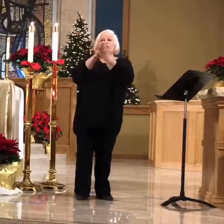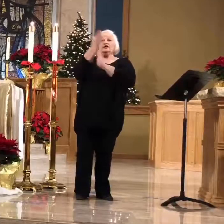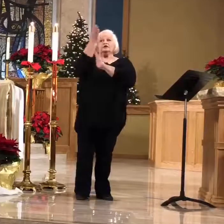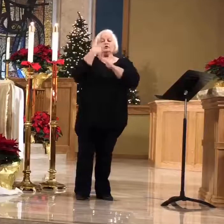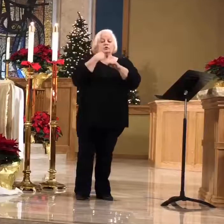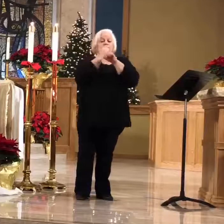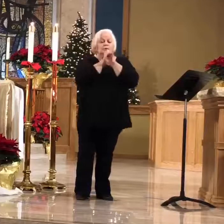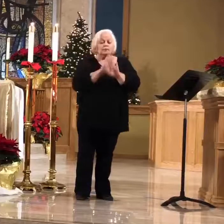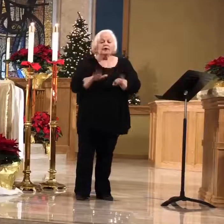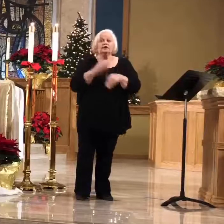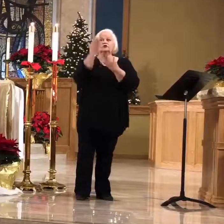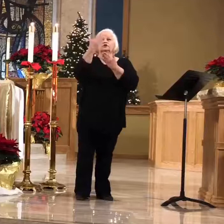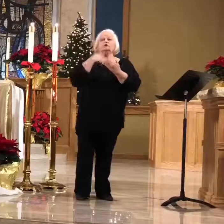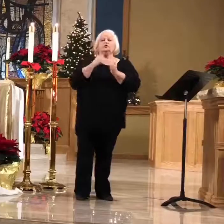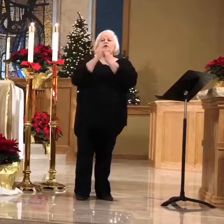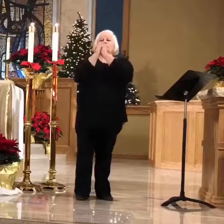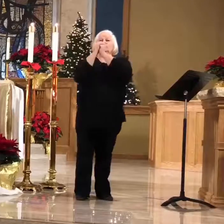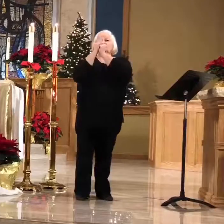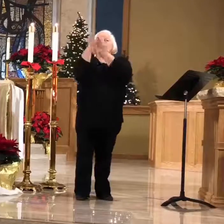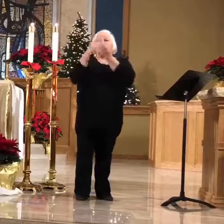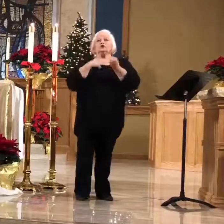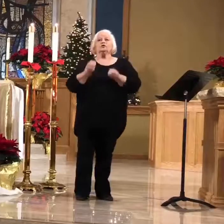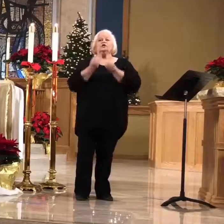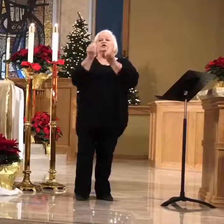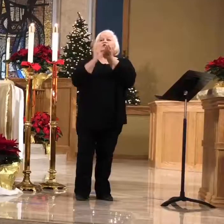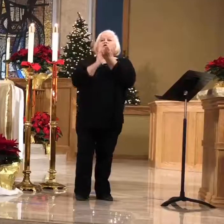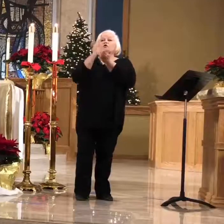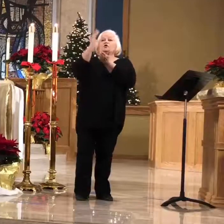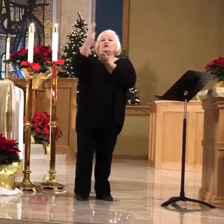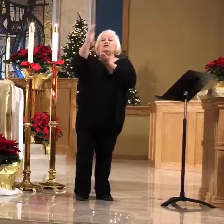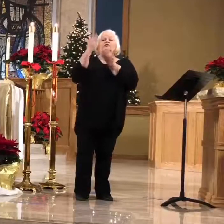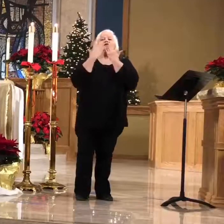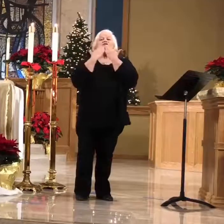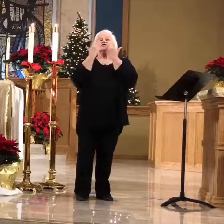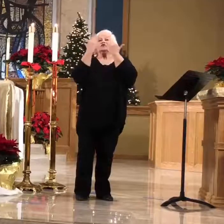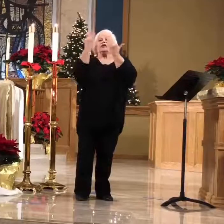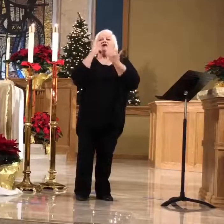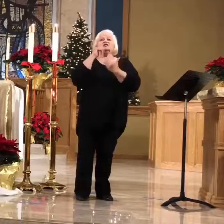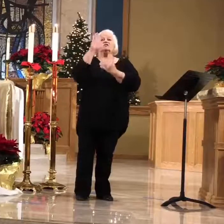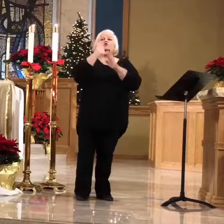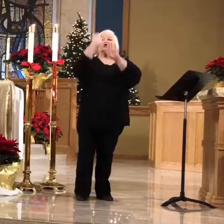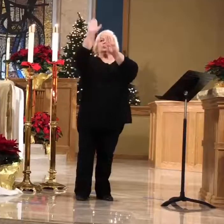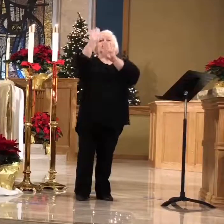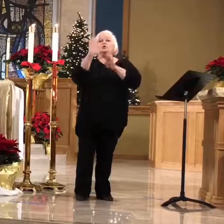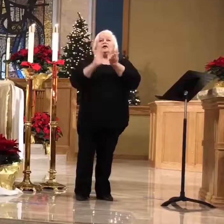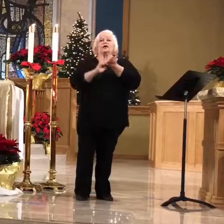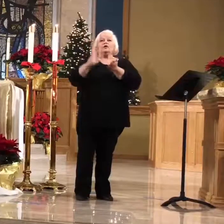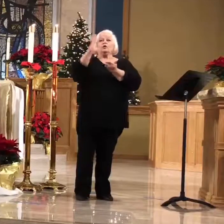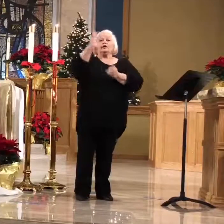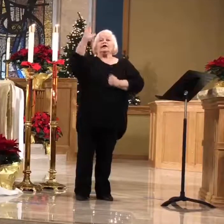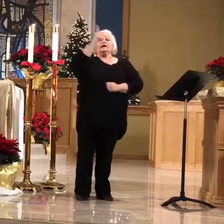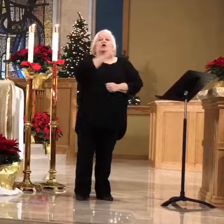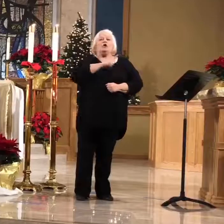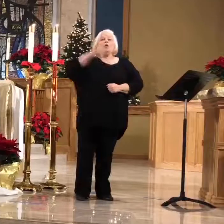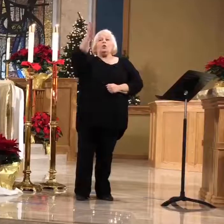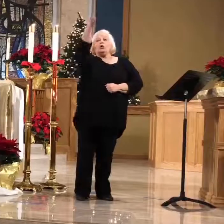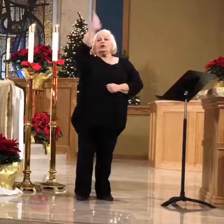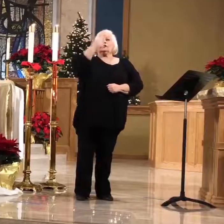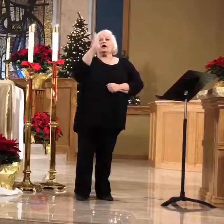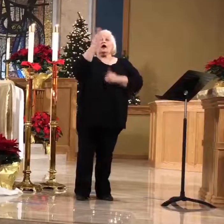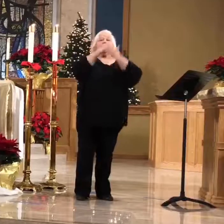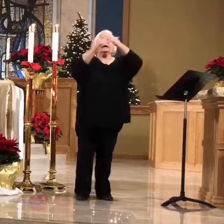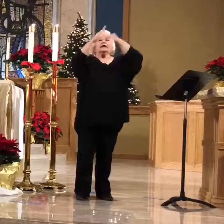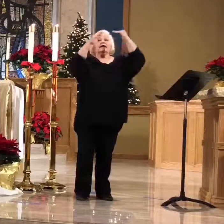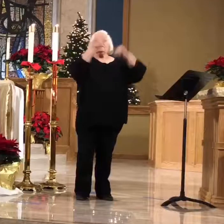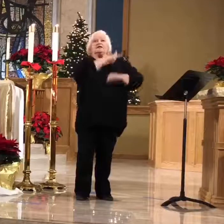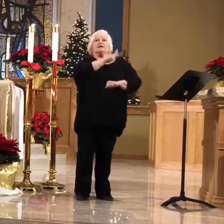you, we adore you, we glorify you. We give you thanks for your great glory. Lord